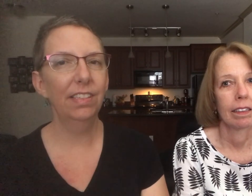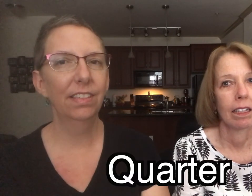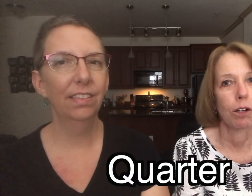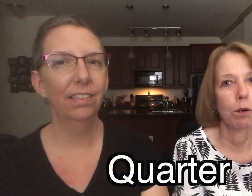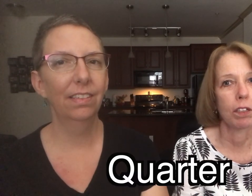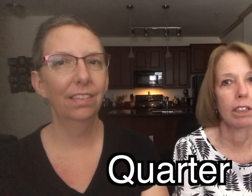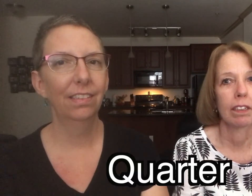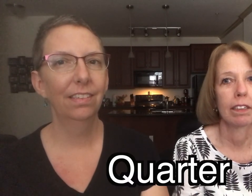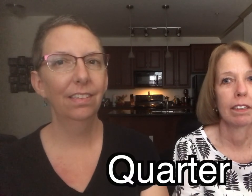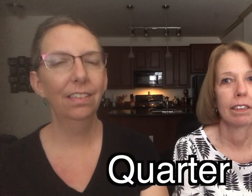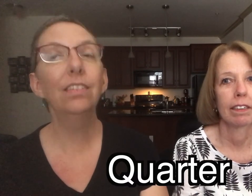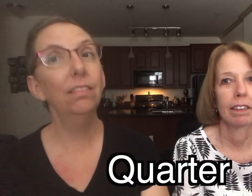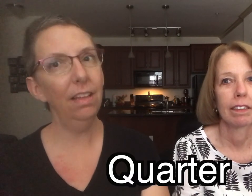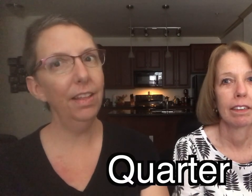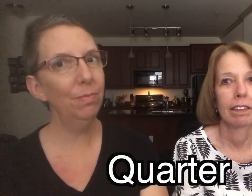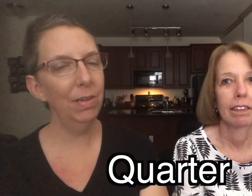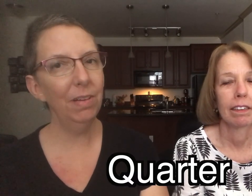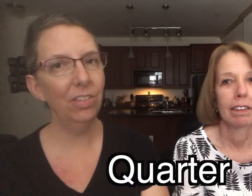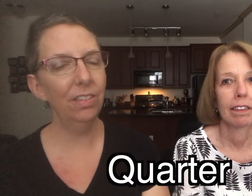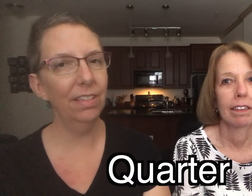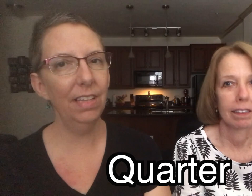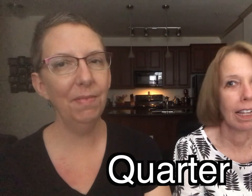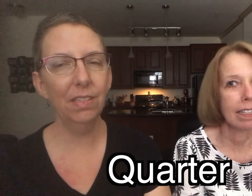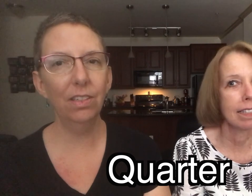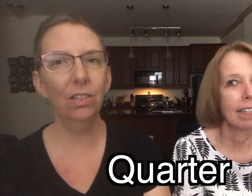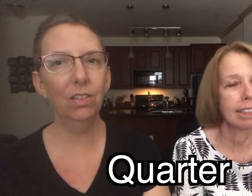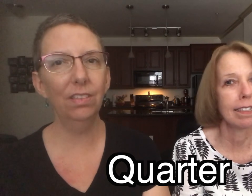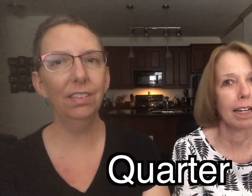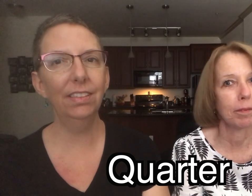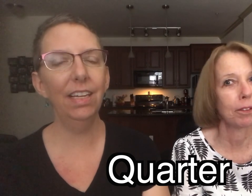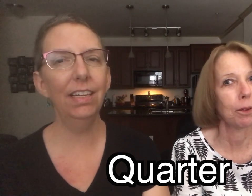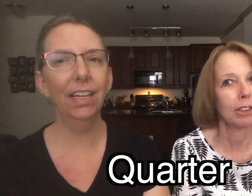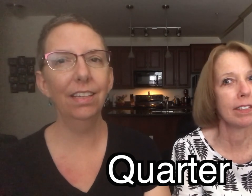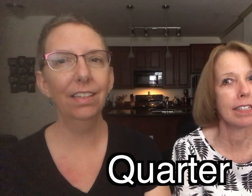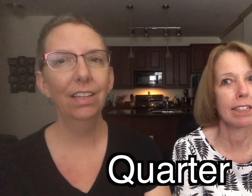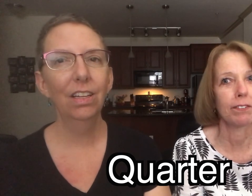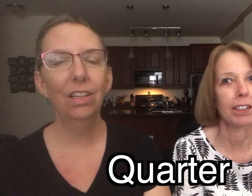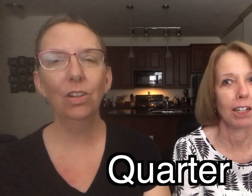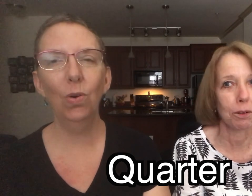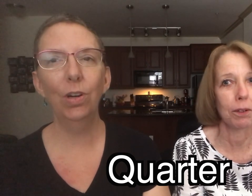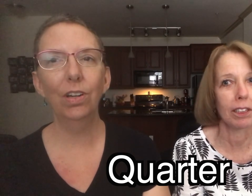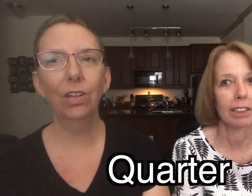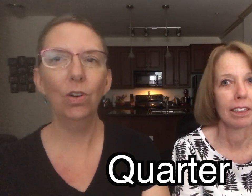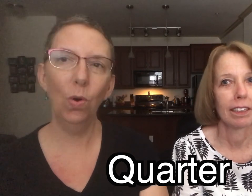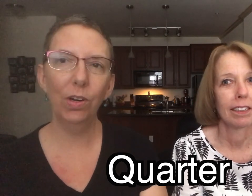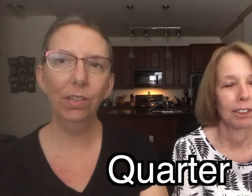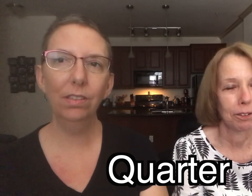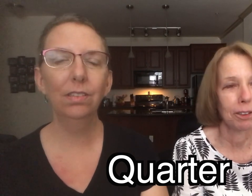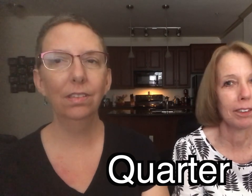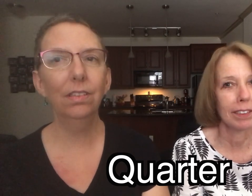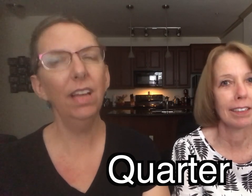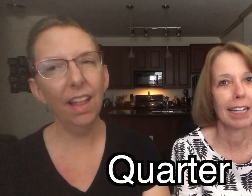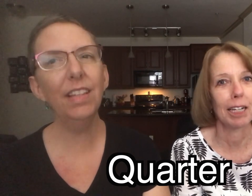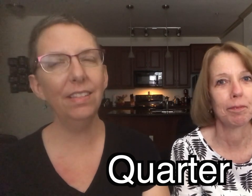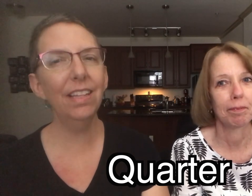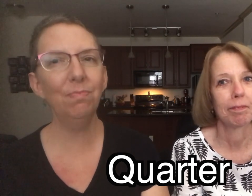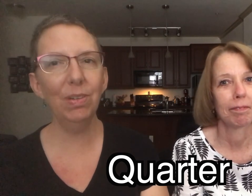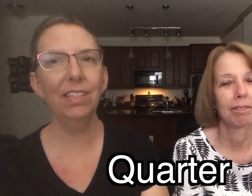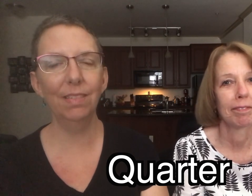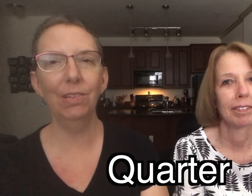A quarter. Yeah, oh, that's pretty much the same. That's the same. Say it quarter again. Quarter isn't different. Quarter. Quarter. Quarter is the yeah, same. Yeah, that's pretty similar.